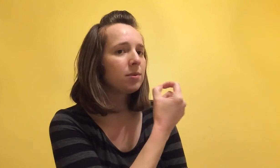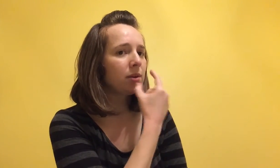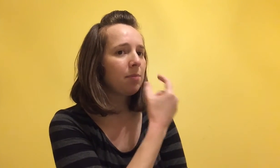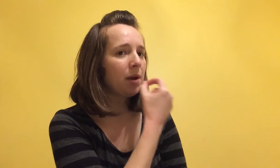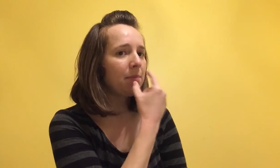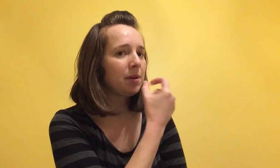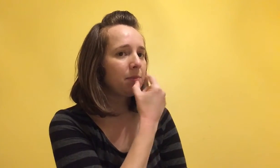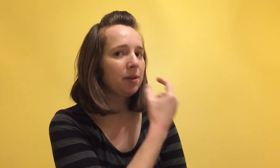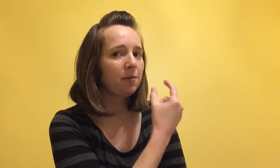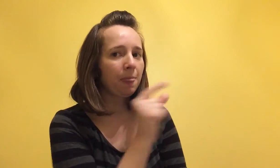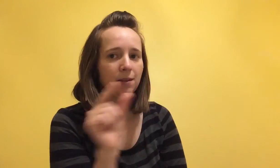pop in a pill.